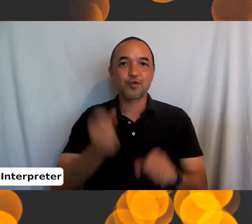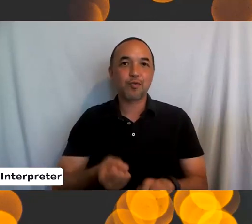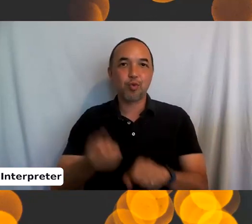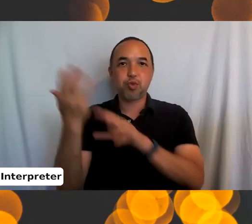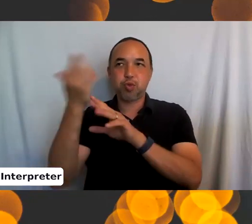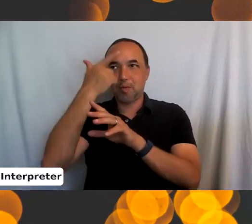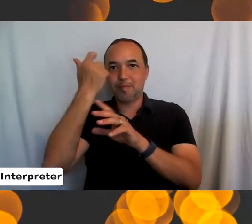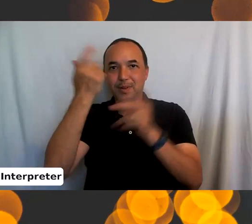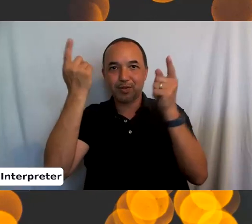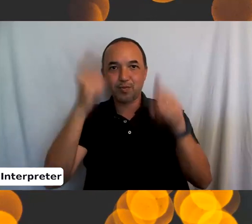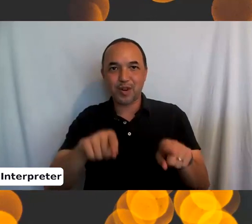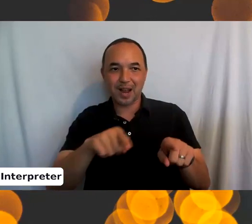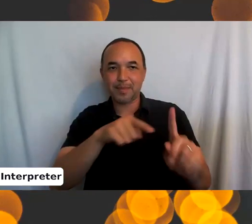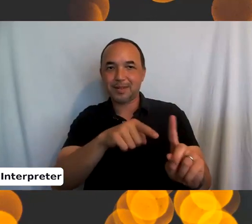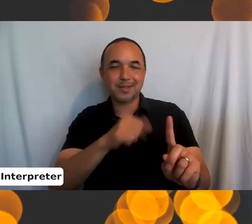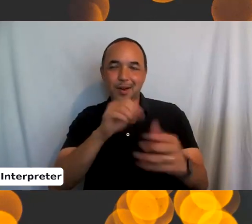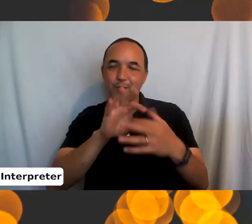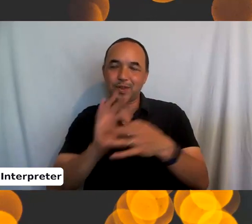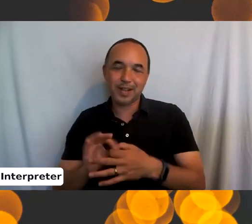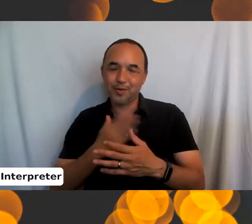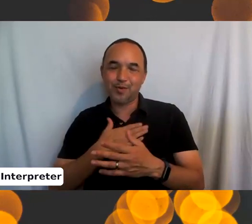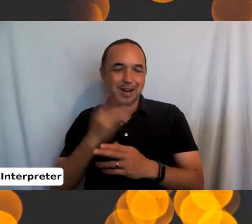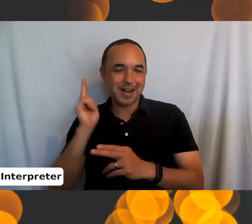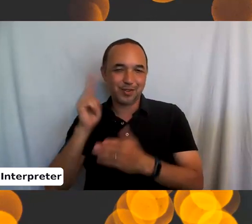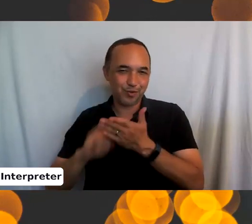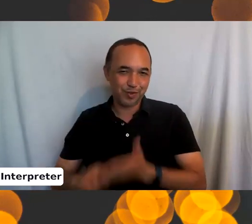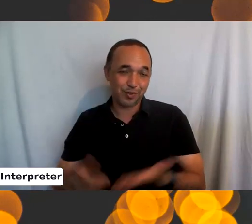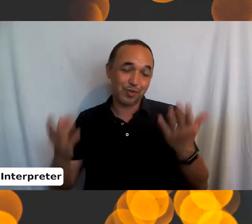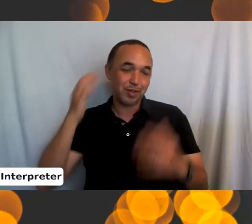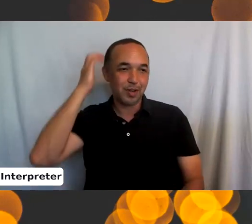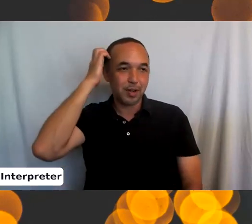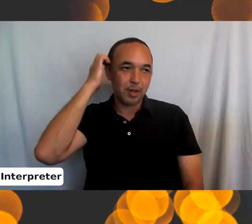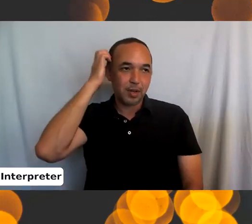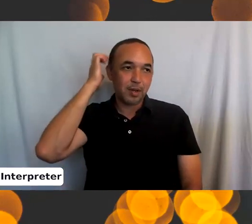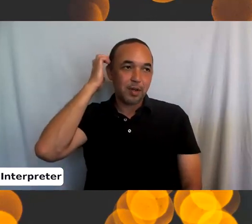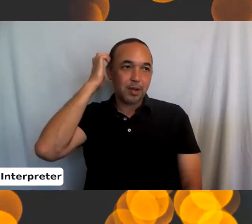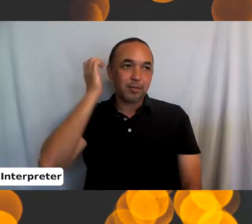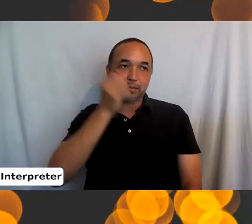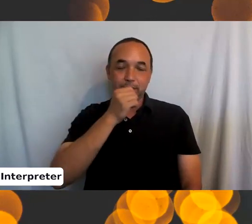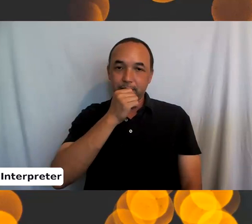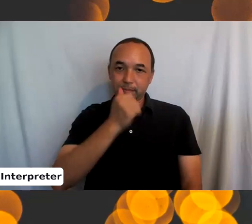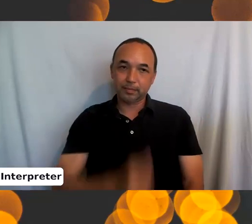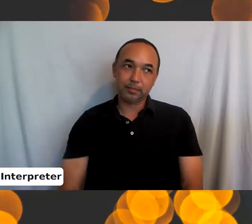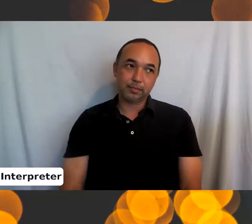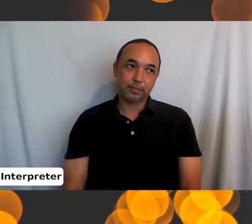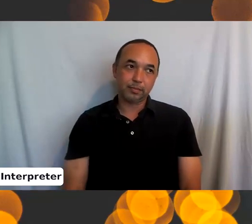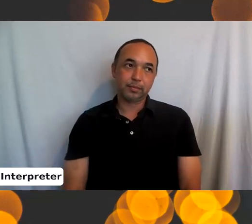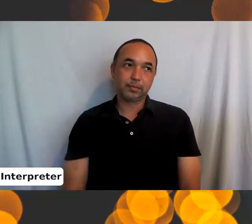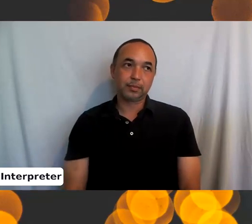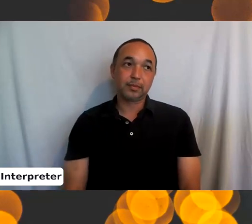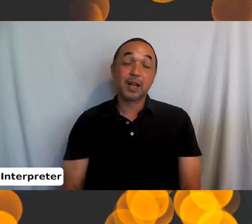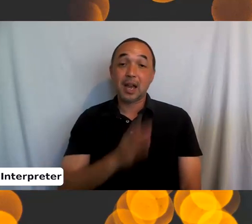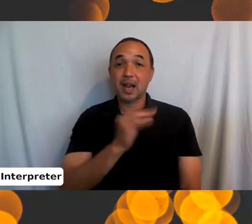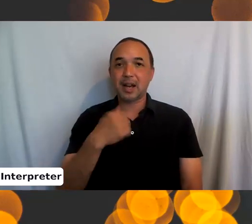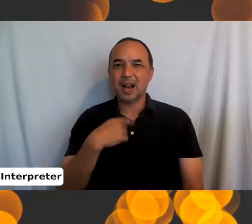on there has nothing to do with it, but it's nice to have it ahead of time. And then also I like to interview people beforehand,